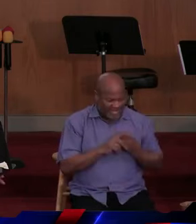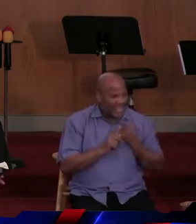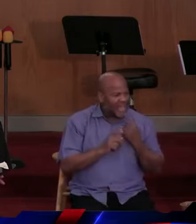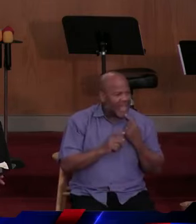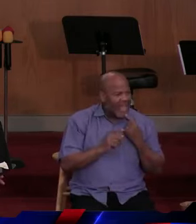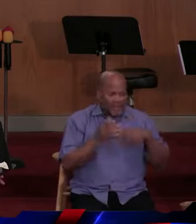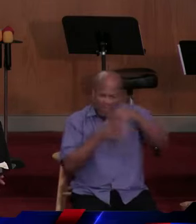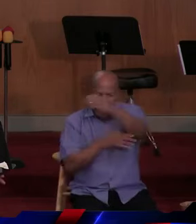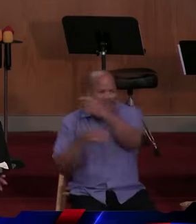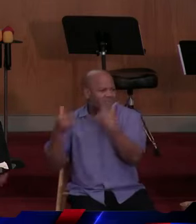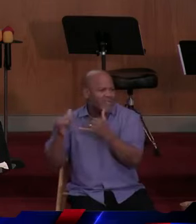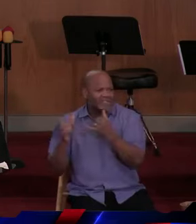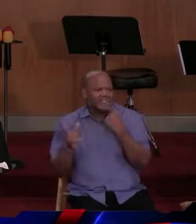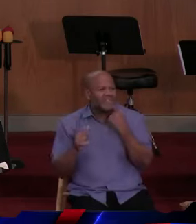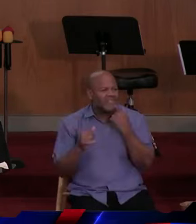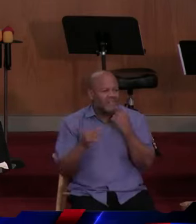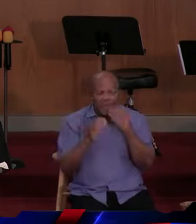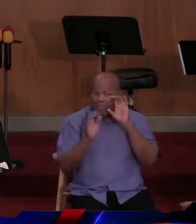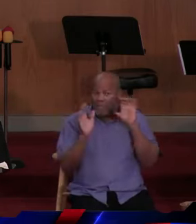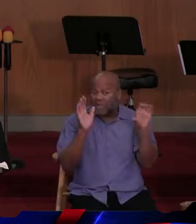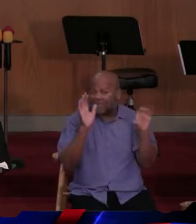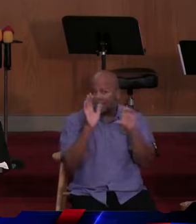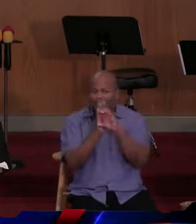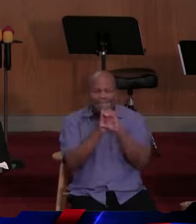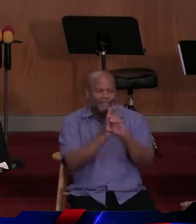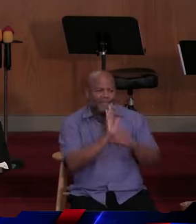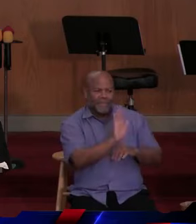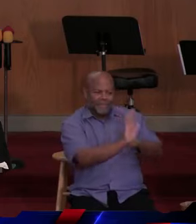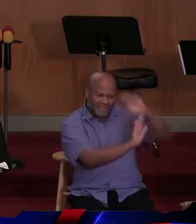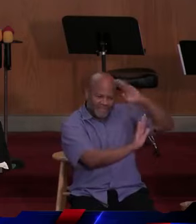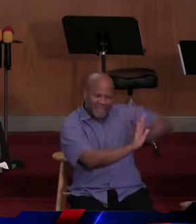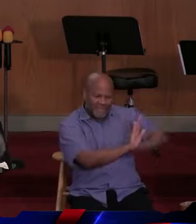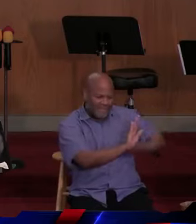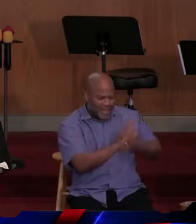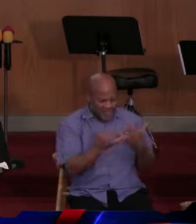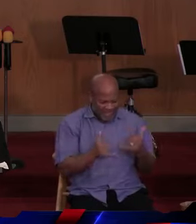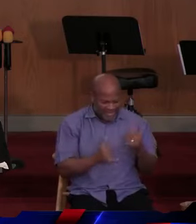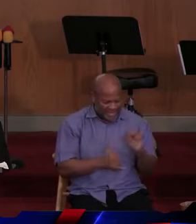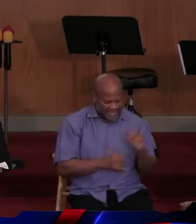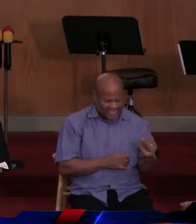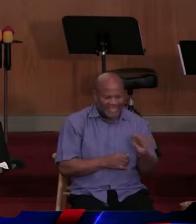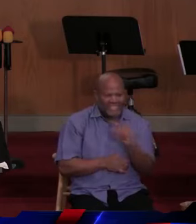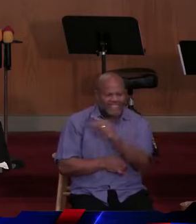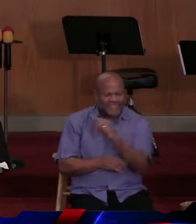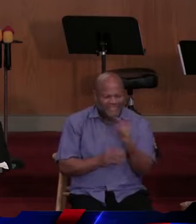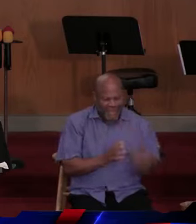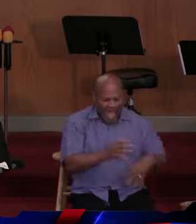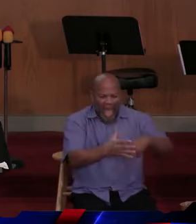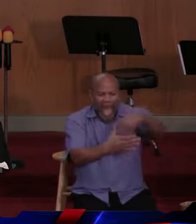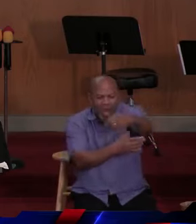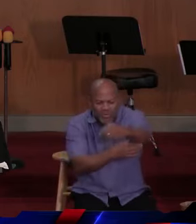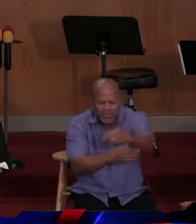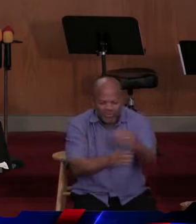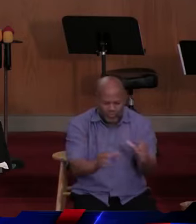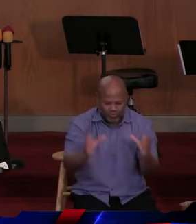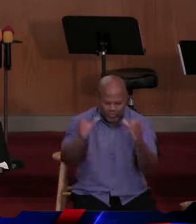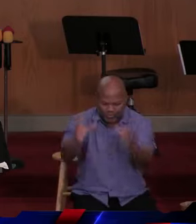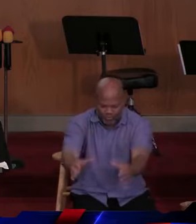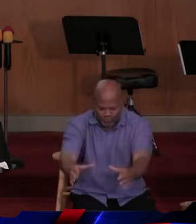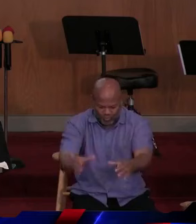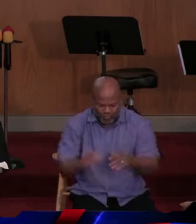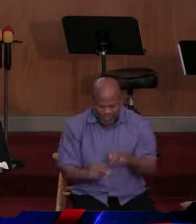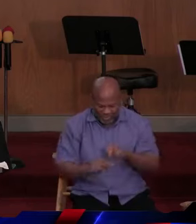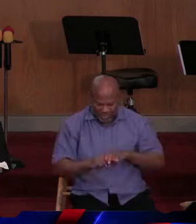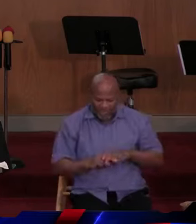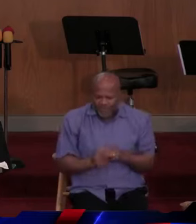play. And then he sent a picture of his son that took the PlayStation and the TV out on the porch and sat in the chair